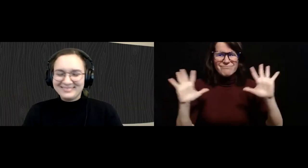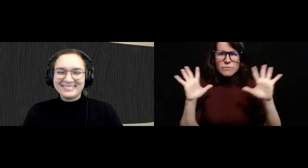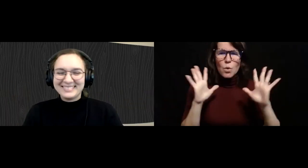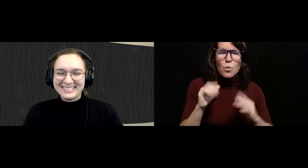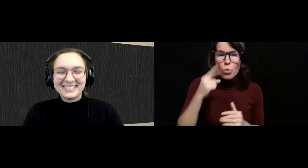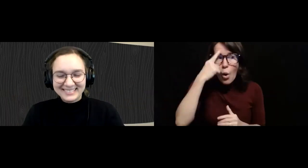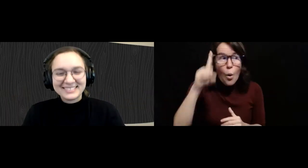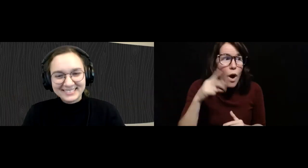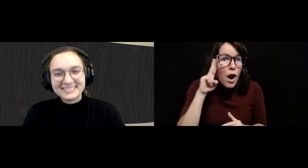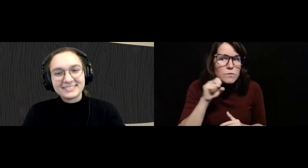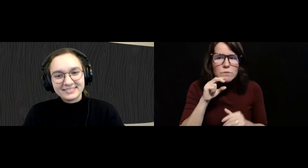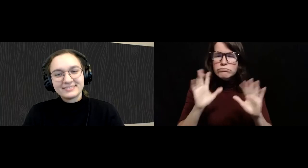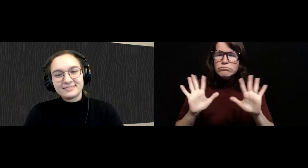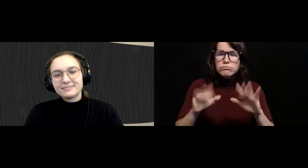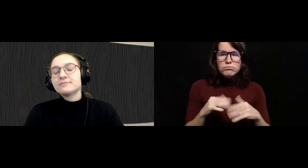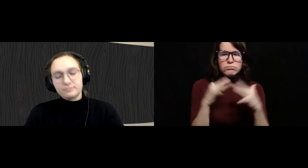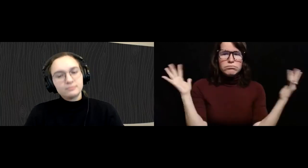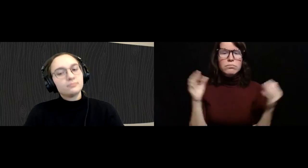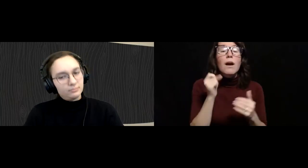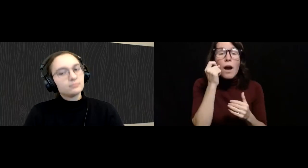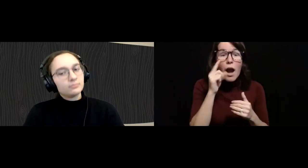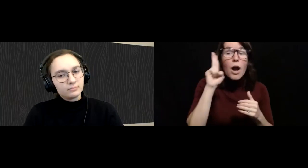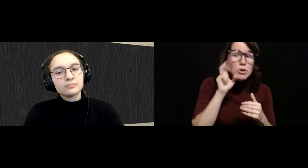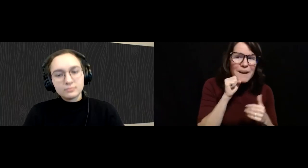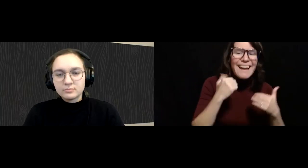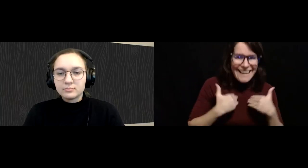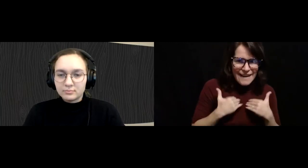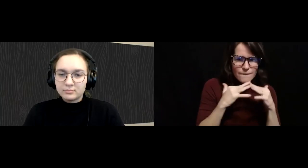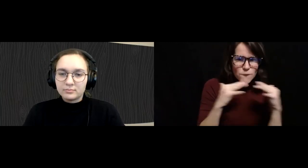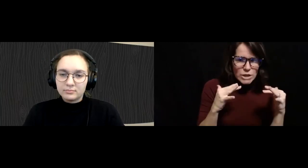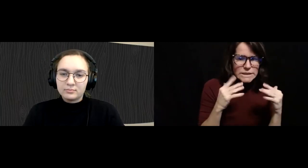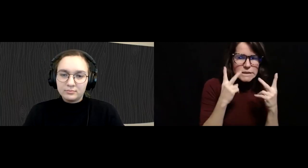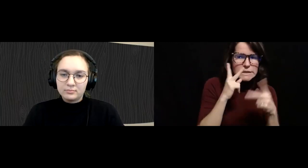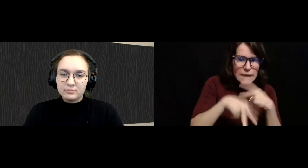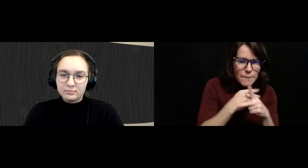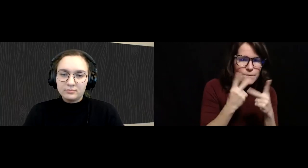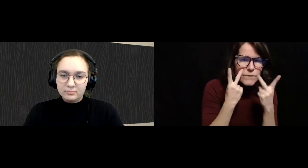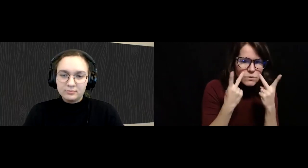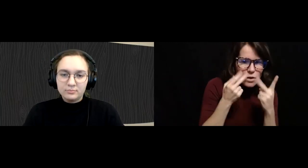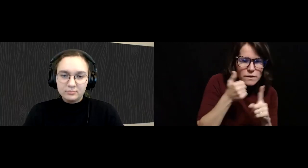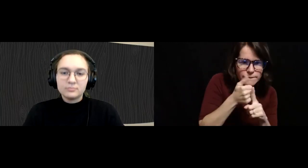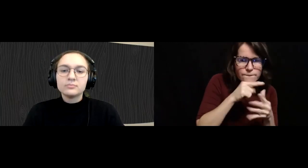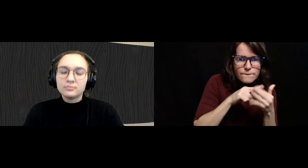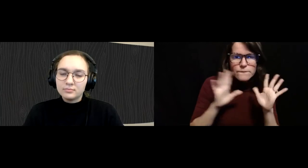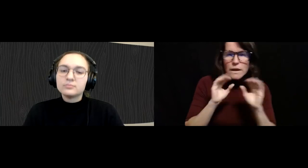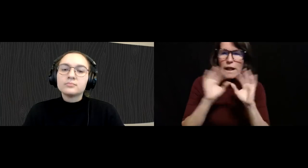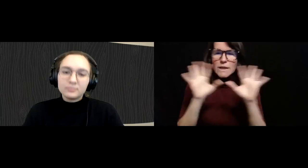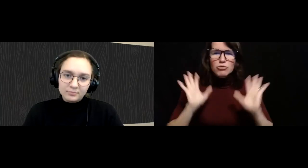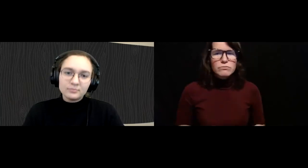There's just a whole myriad of visual impairments outside of Usher syndrome. And then Usher syndrome itself has its